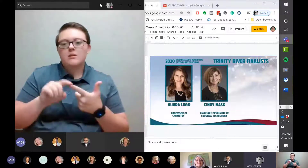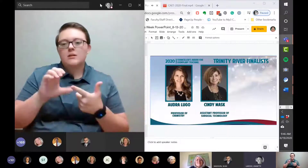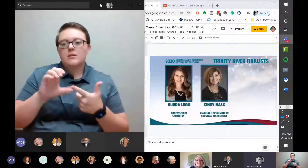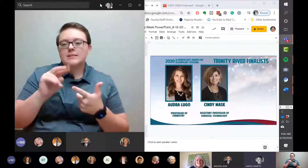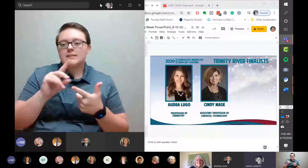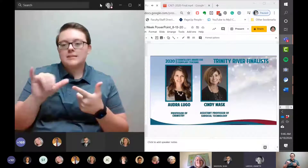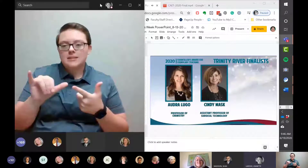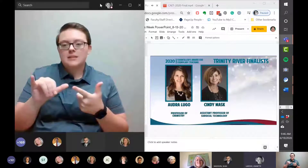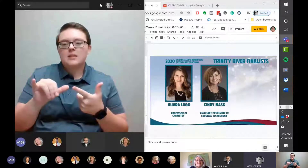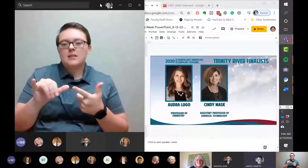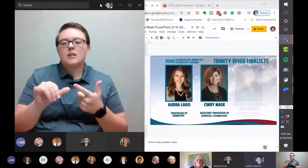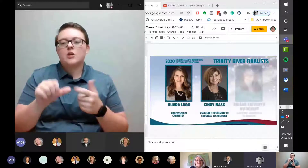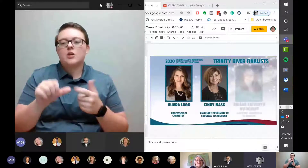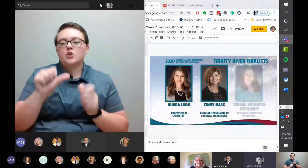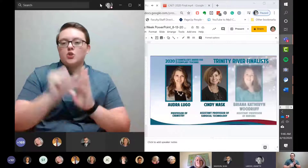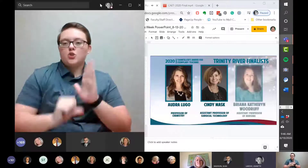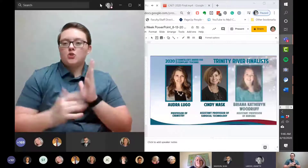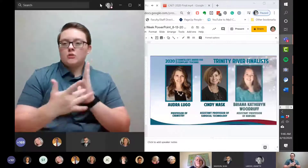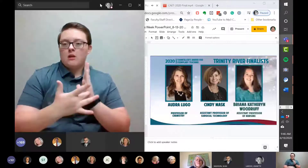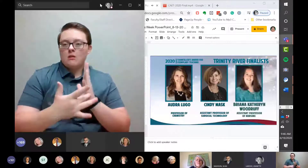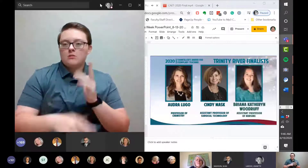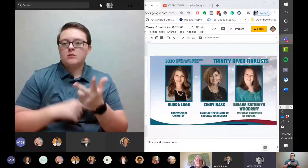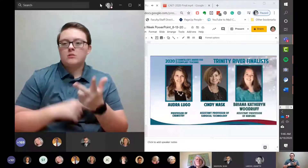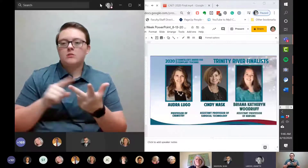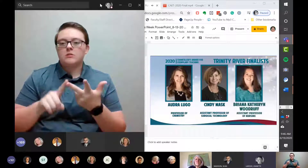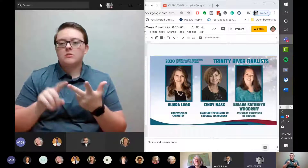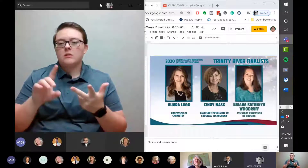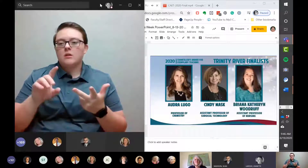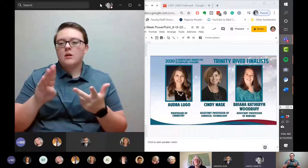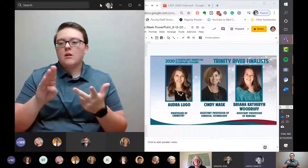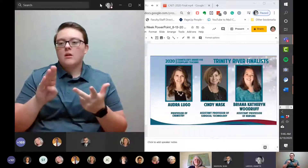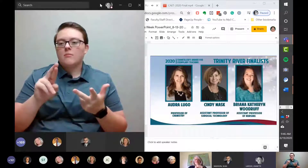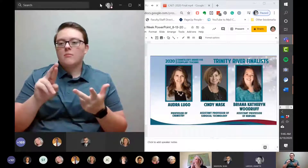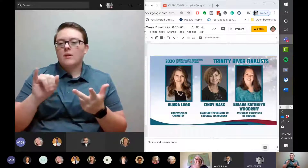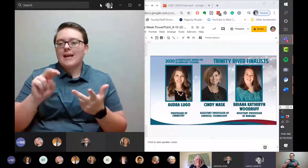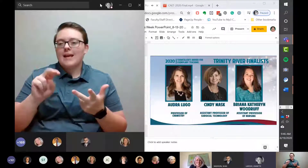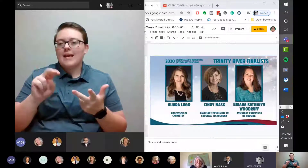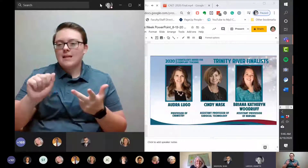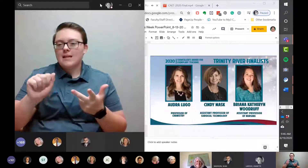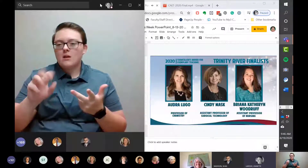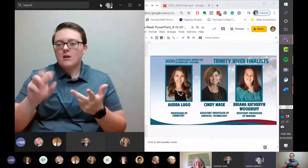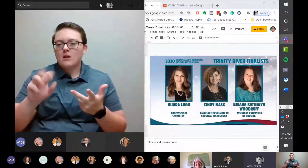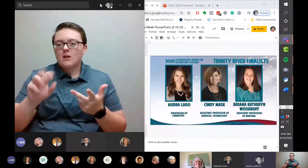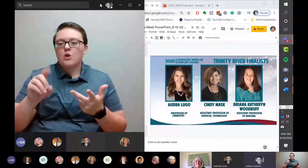Technology, and Ms. Brianna Catherine Woodruff, Assistant Professor of Nursing.